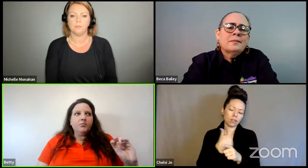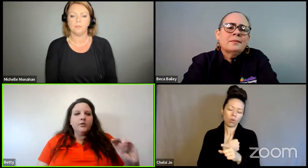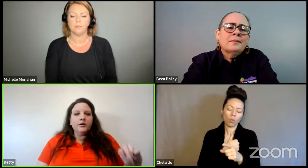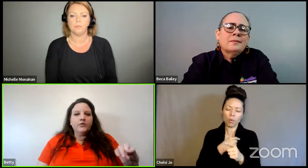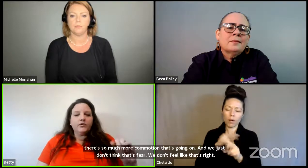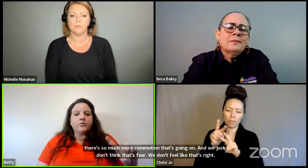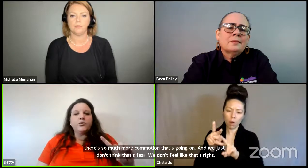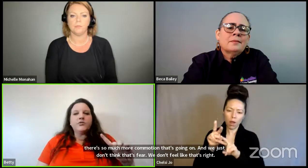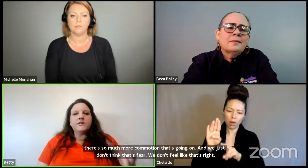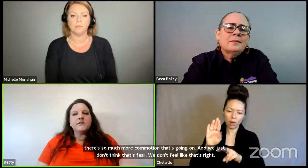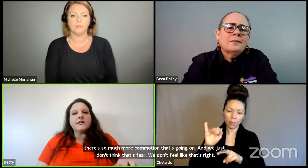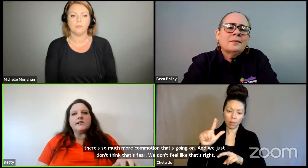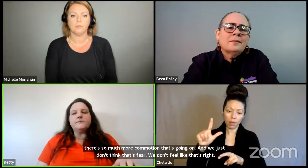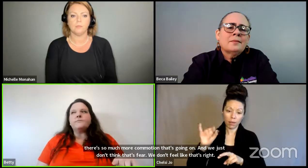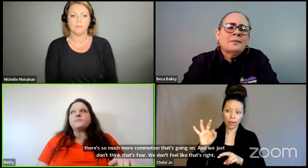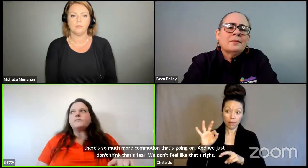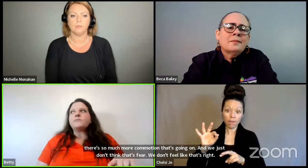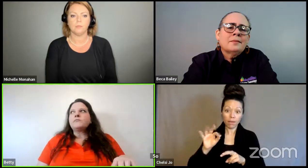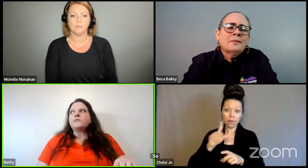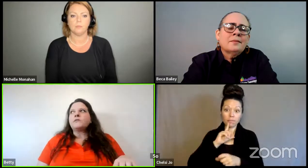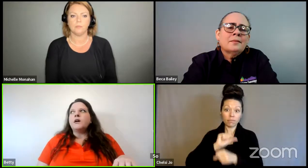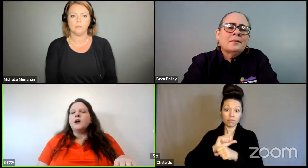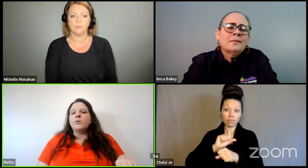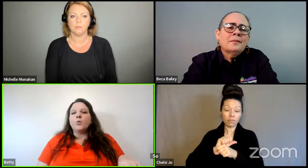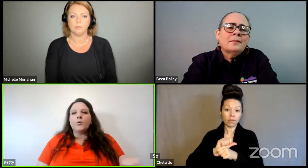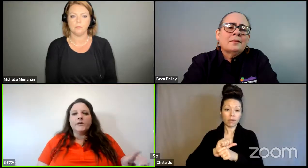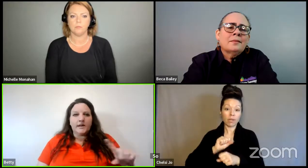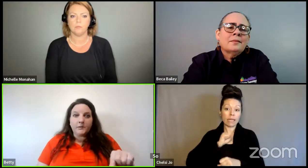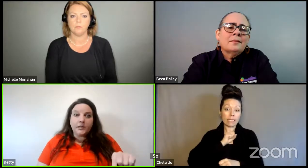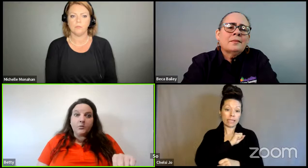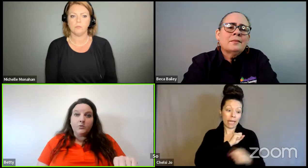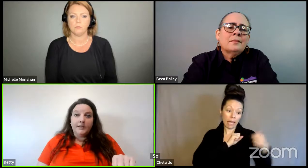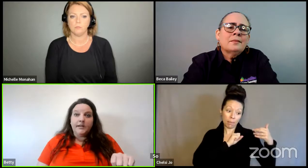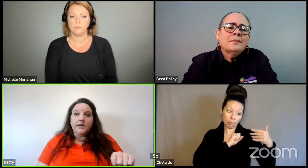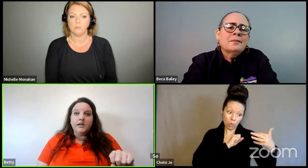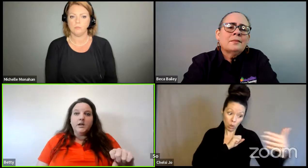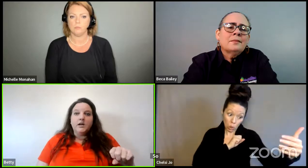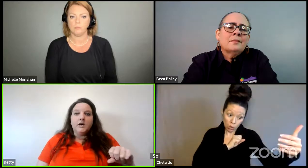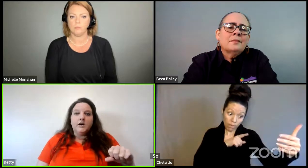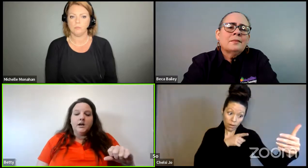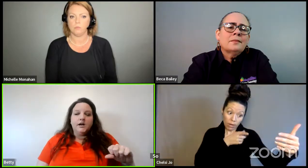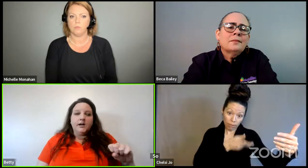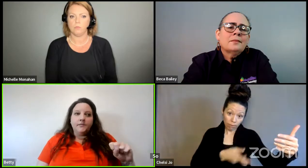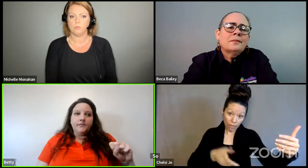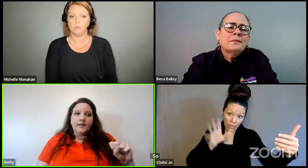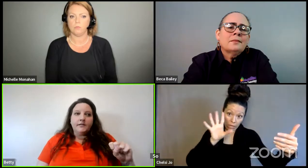that bill moves through the Senate, we definitely will be